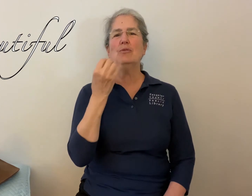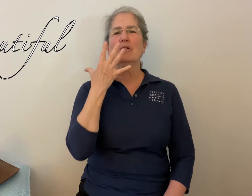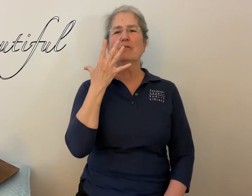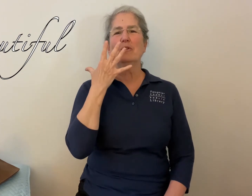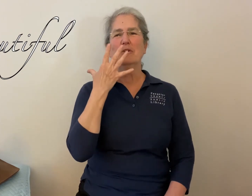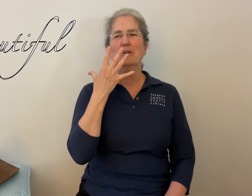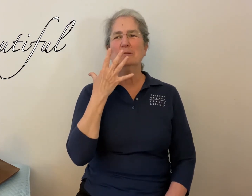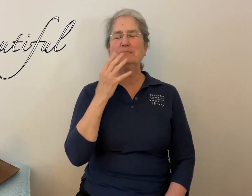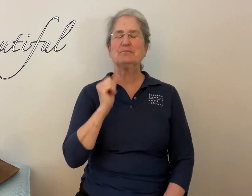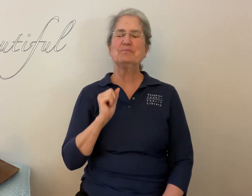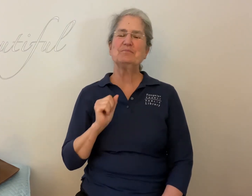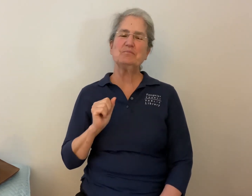beautiful.